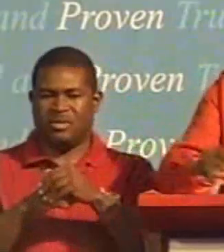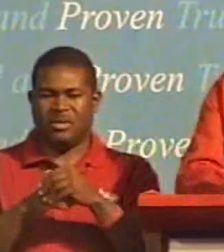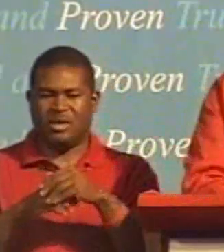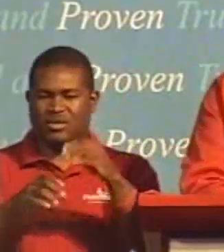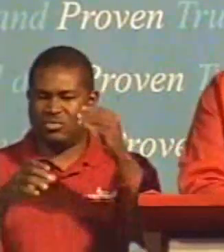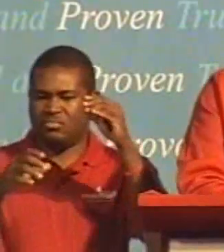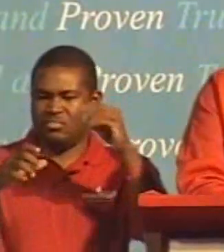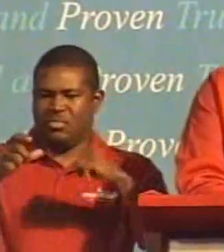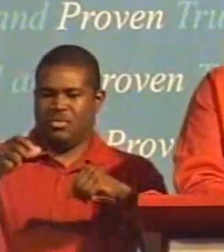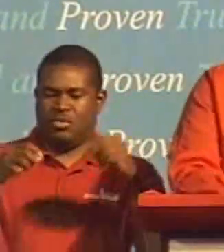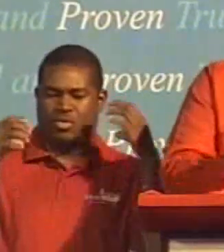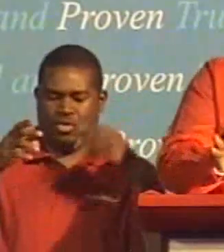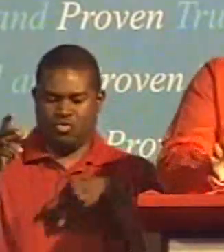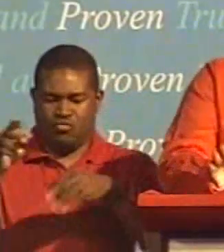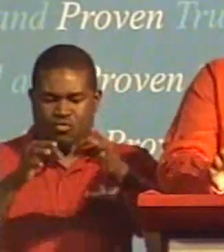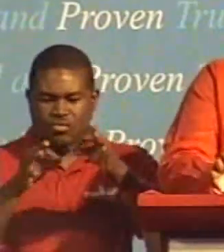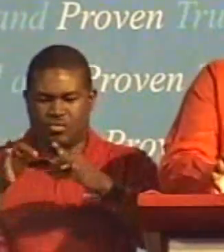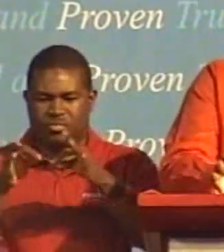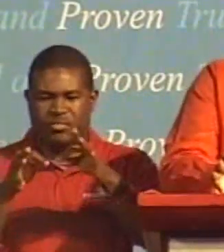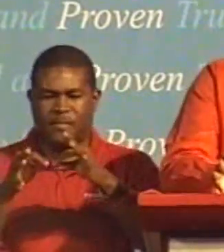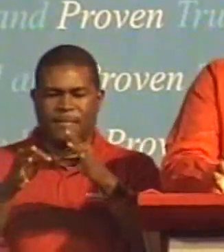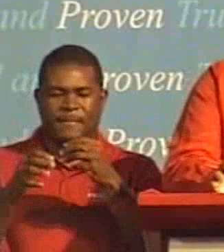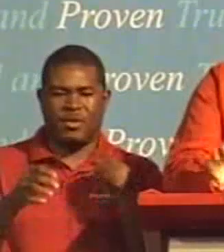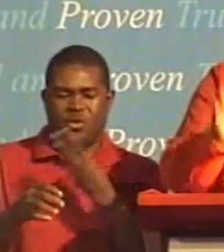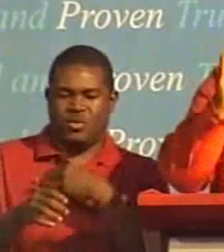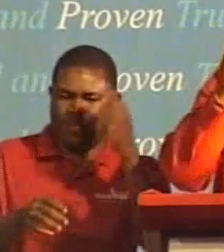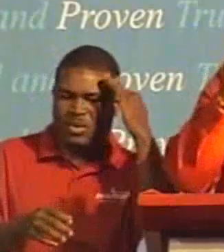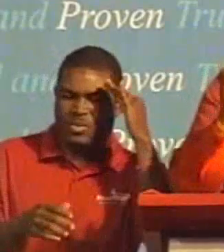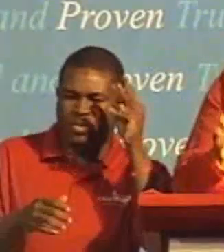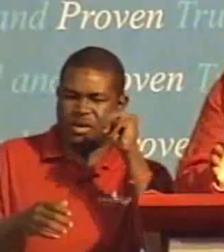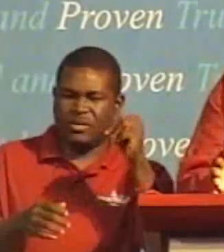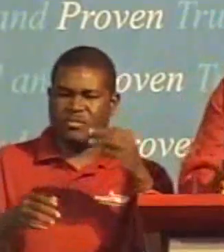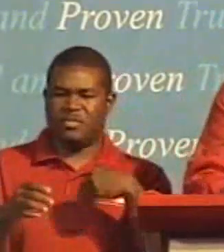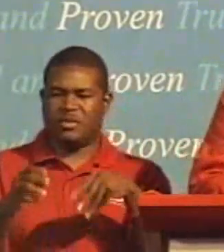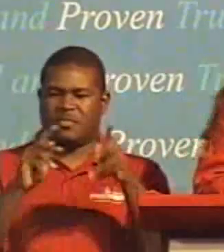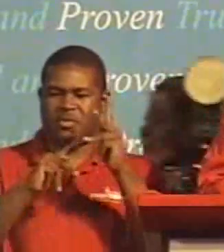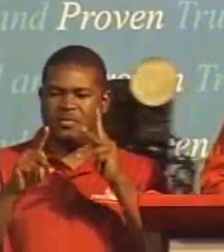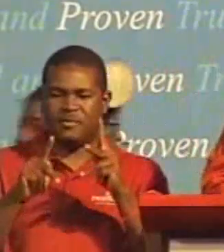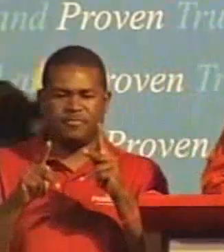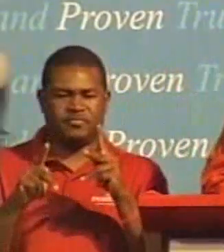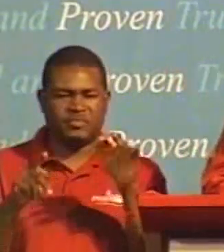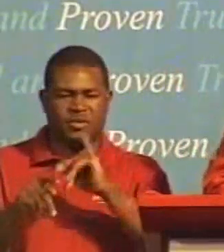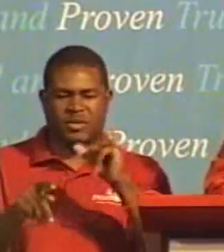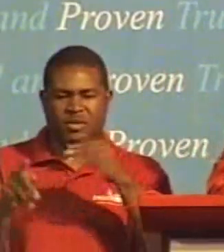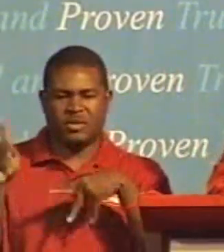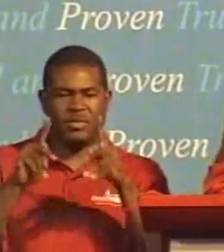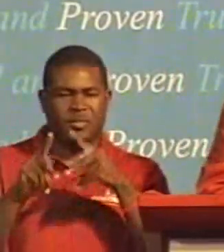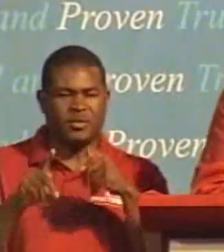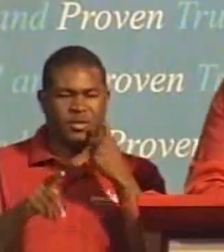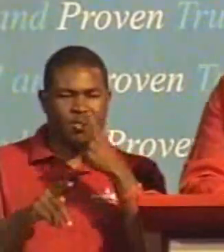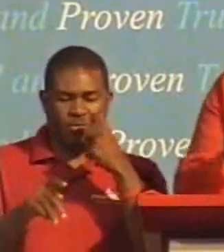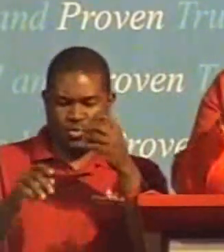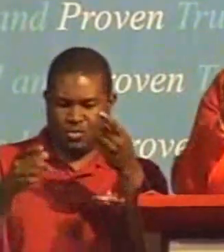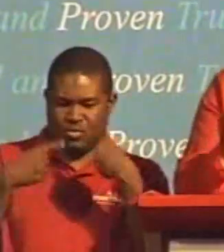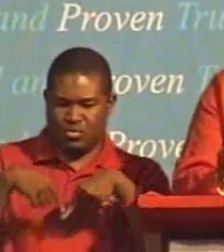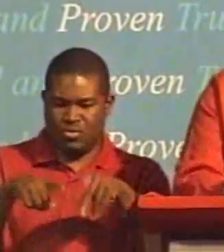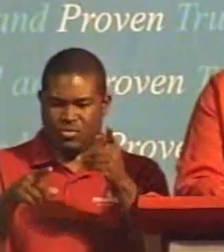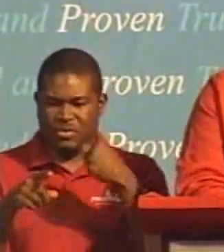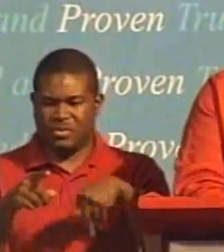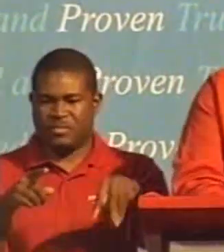mellow. We know them. These are the same people who, during the debate on the